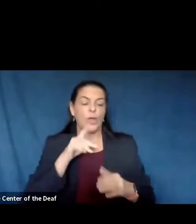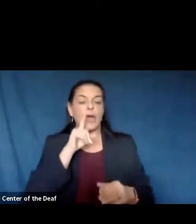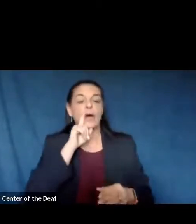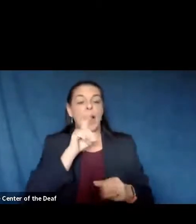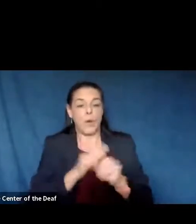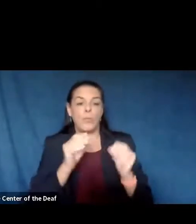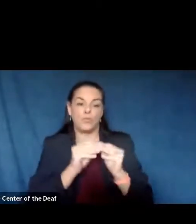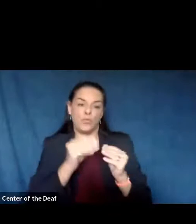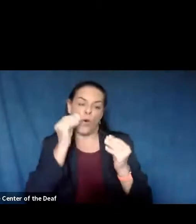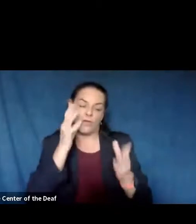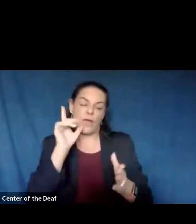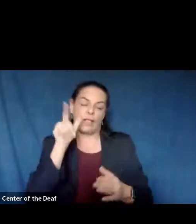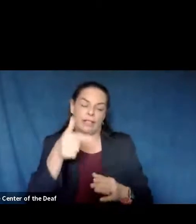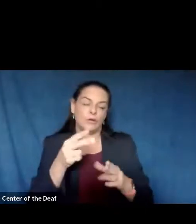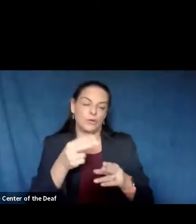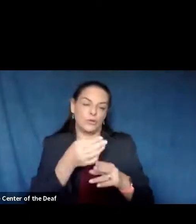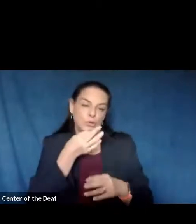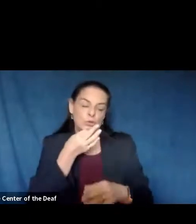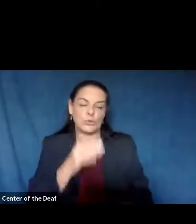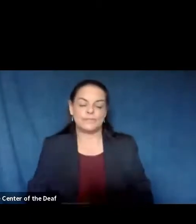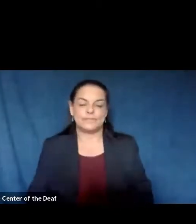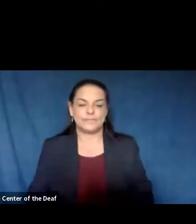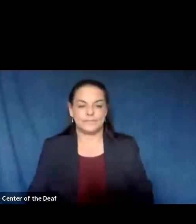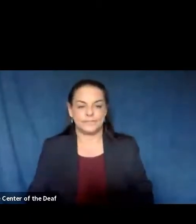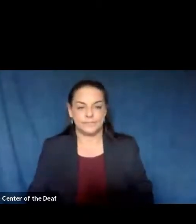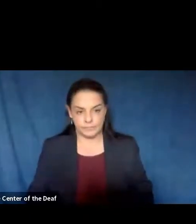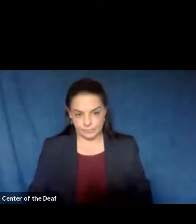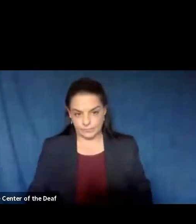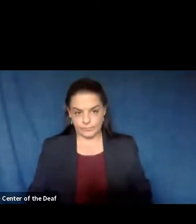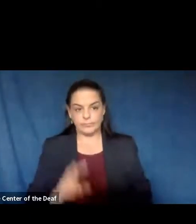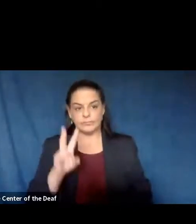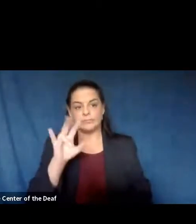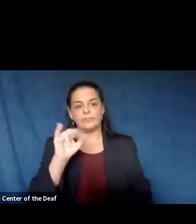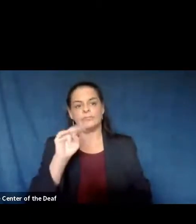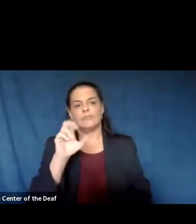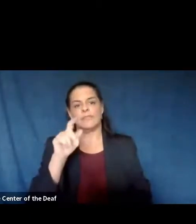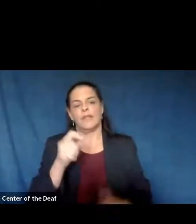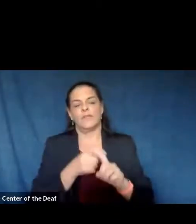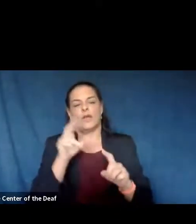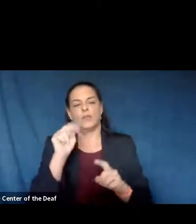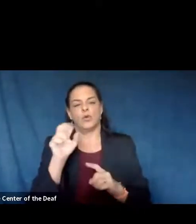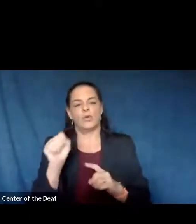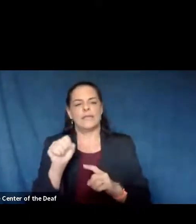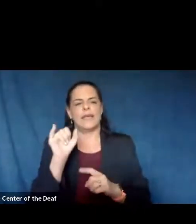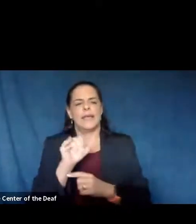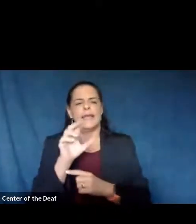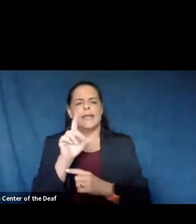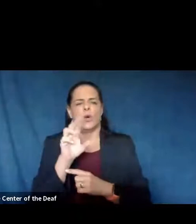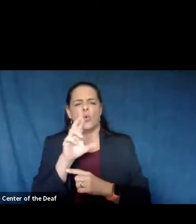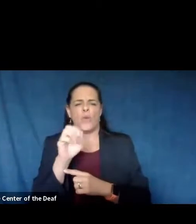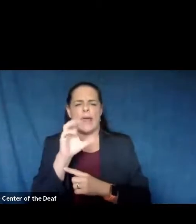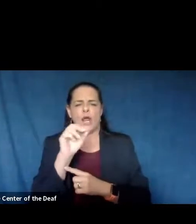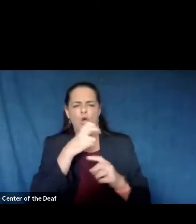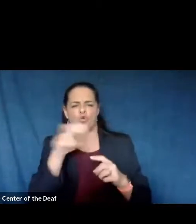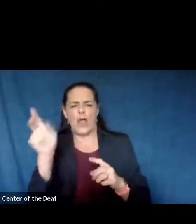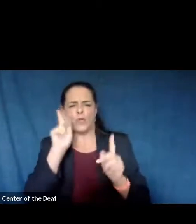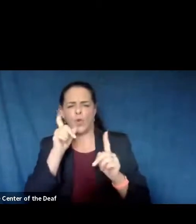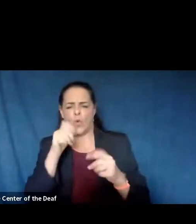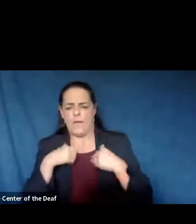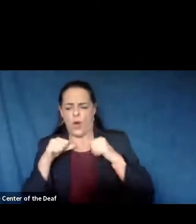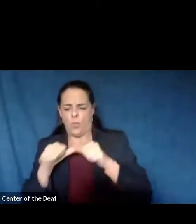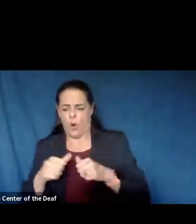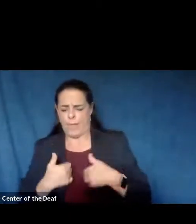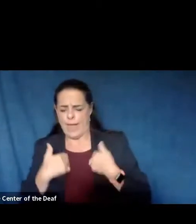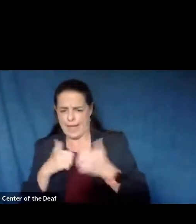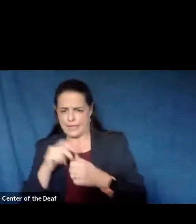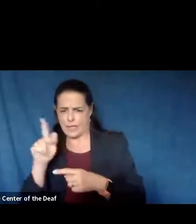is going to come very, very soon. They're working on that as we speak. From Vincent with the Sentinel, did the recode transfer people who have a permanent address in